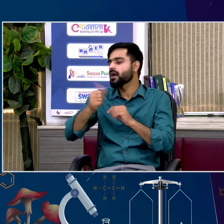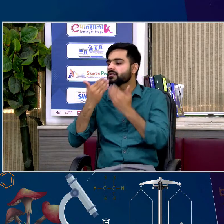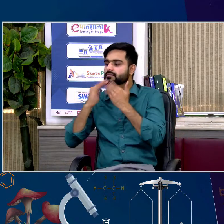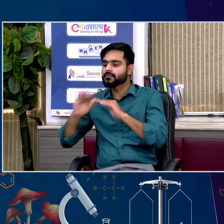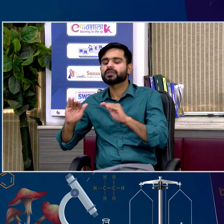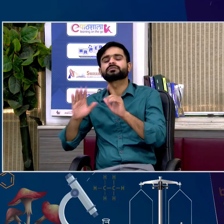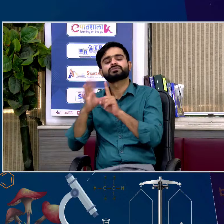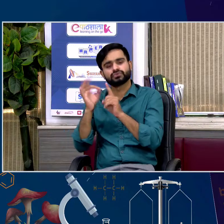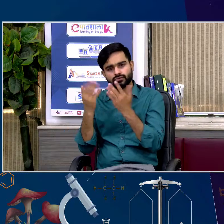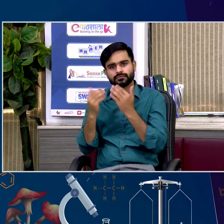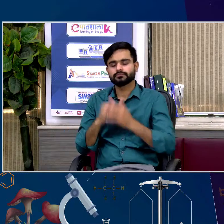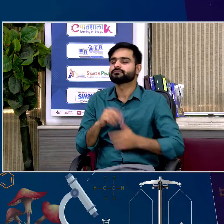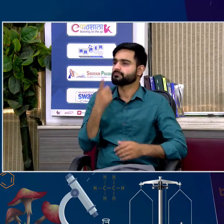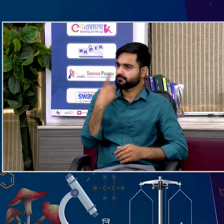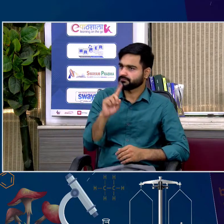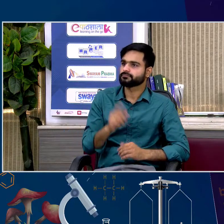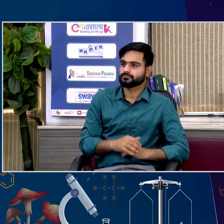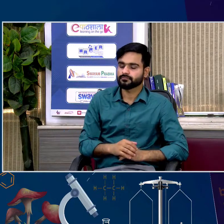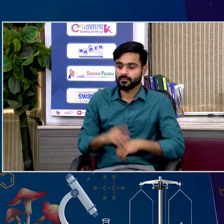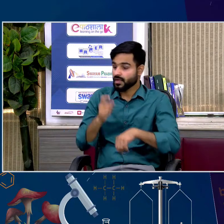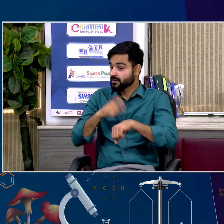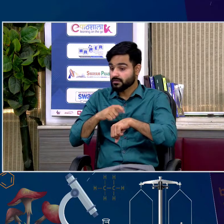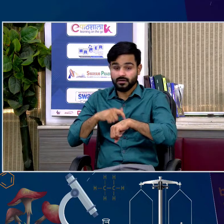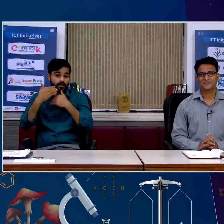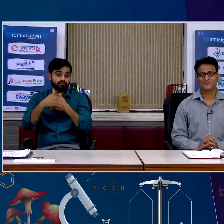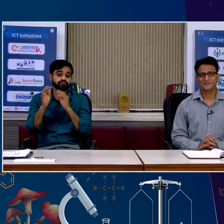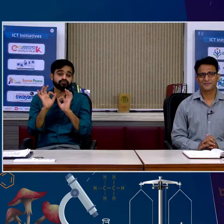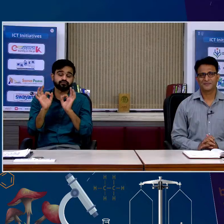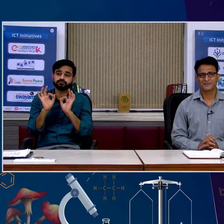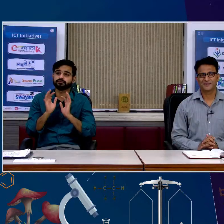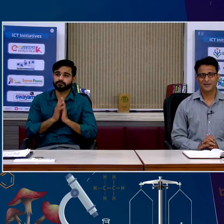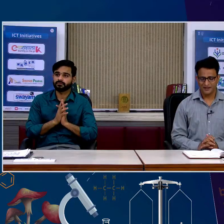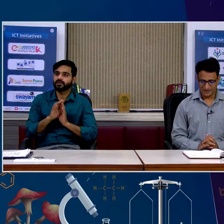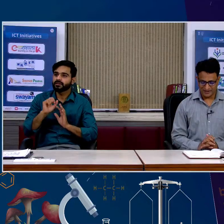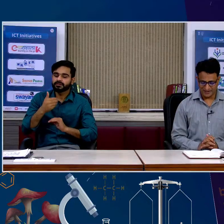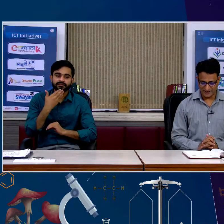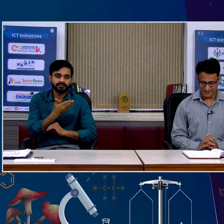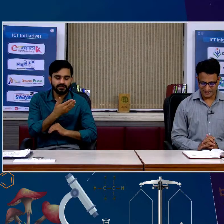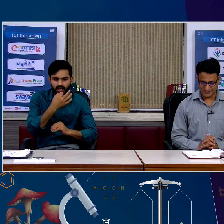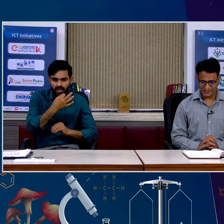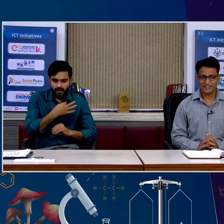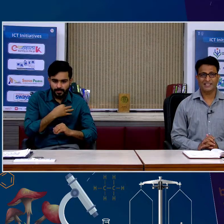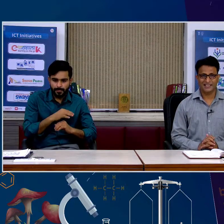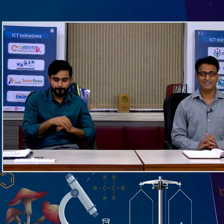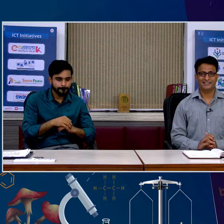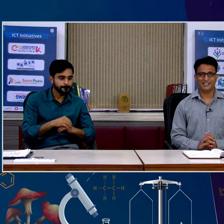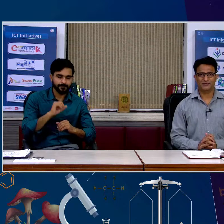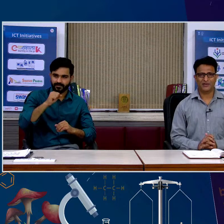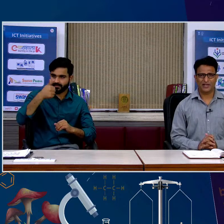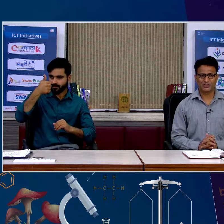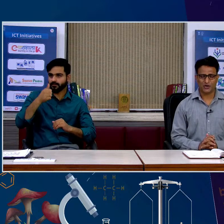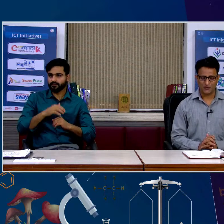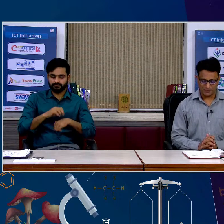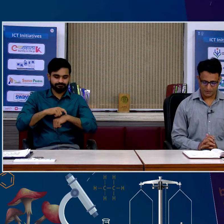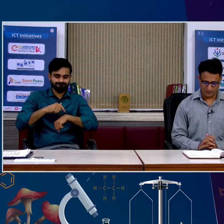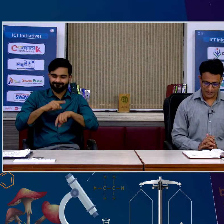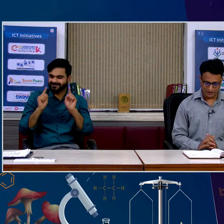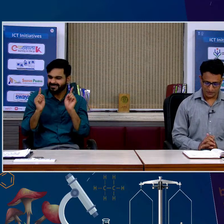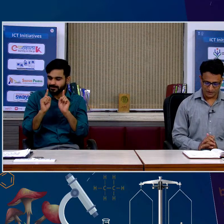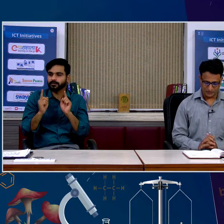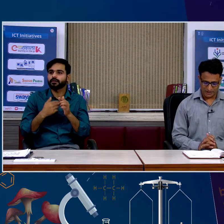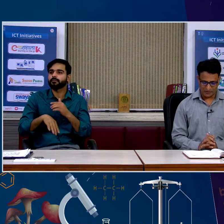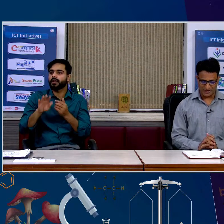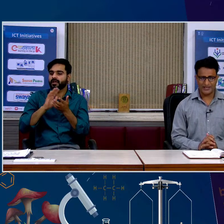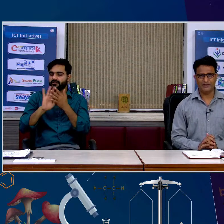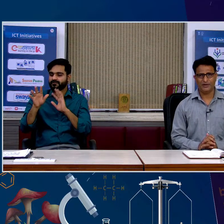also do it. So Right. it's not a timeout zone. Yes. You're Right. asking, you're saying something? Yes, yes. As we are running short of time, ma'am, so we need to